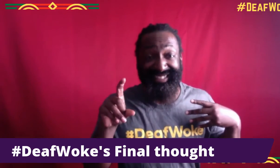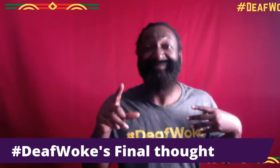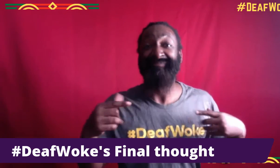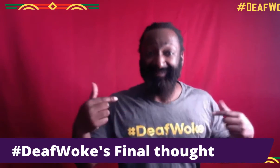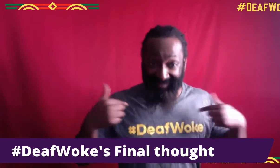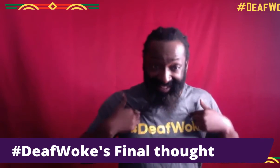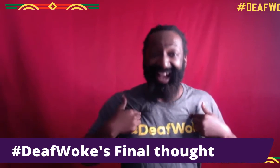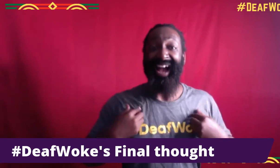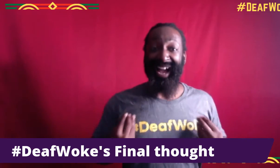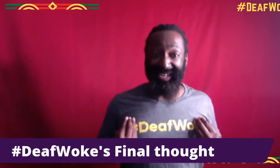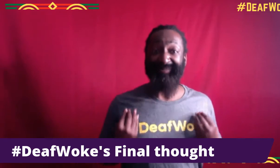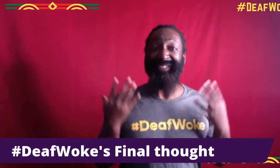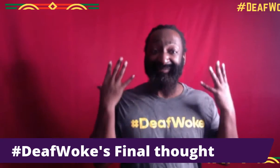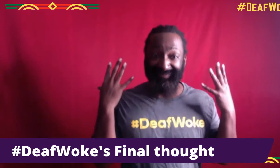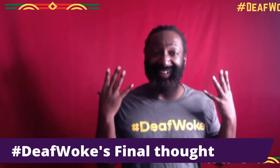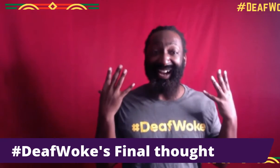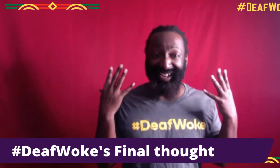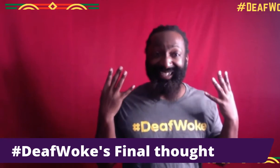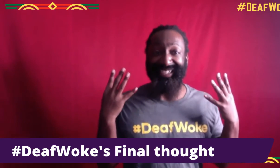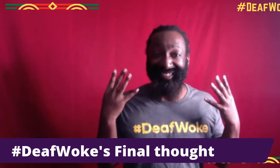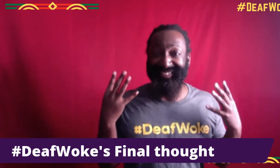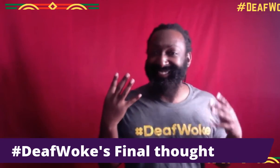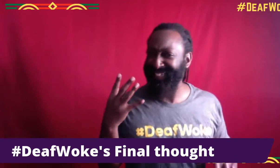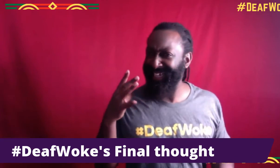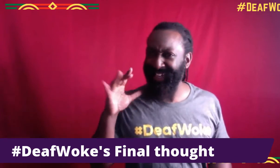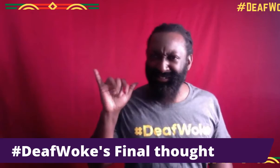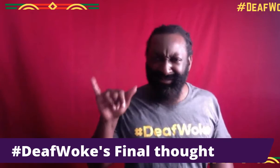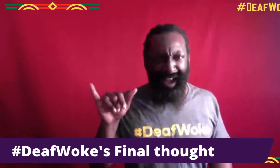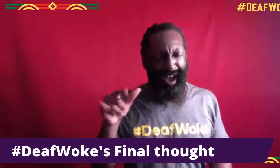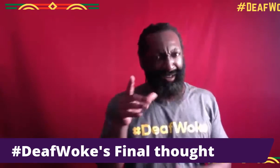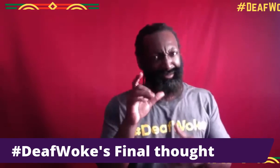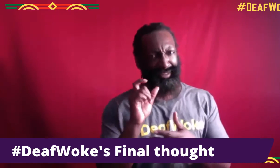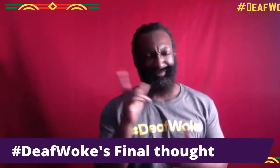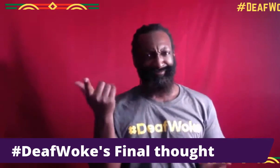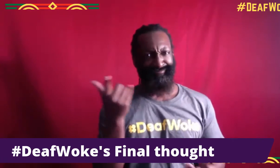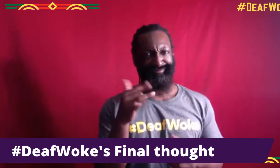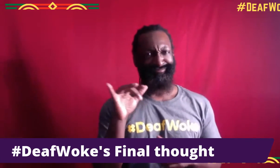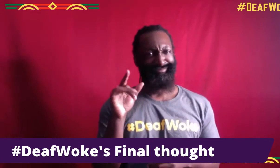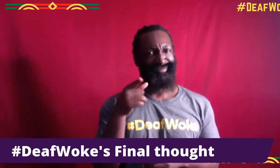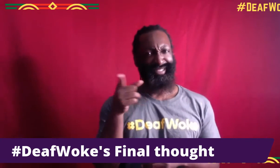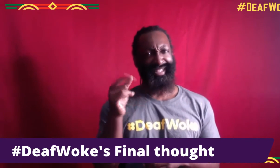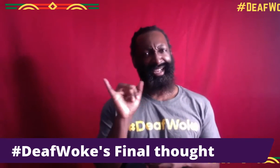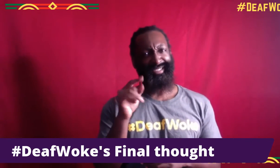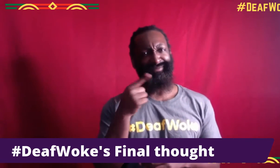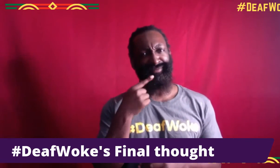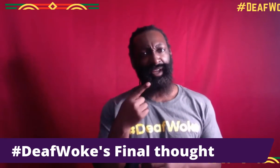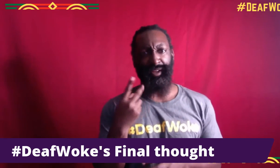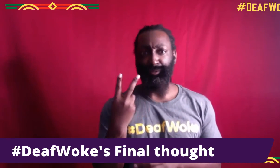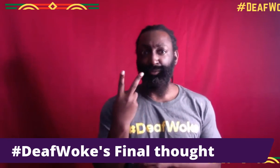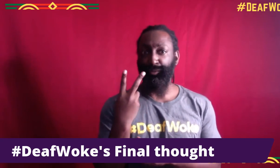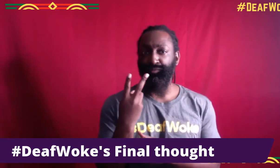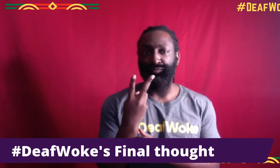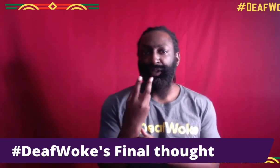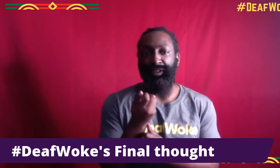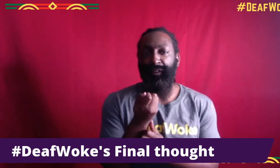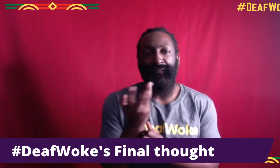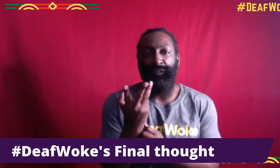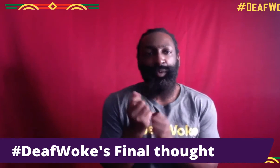Are y'all inspired? I'm inspired. Wow.